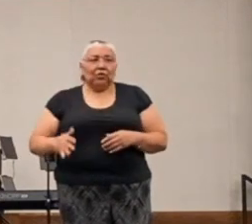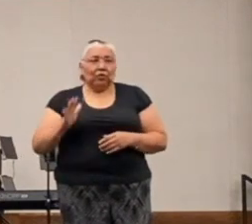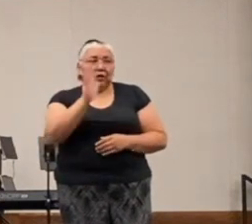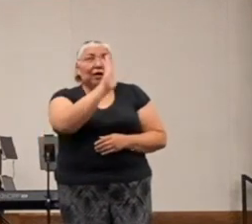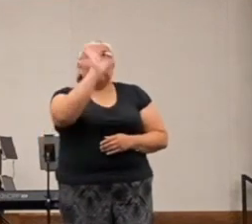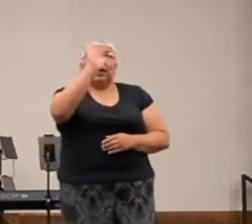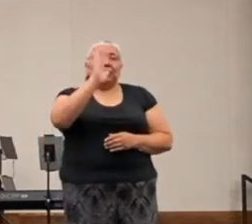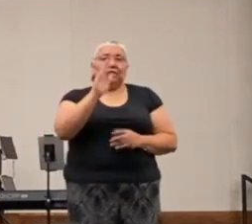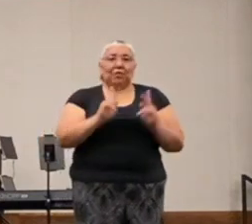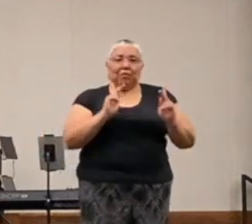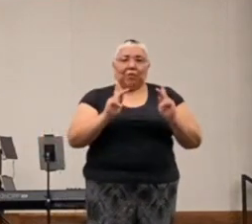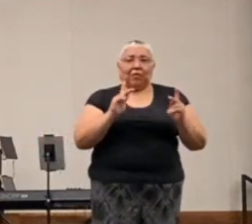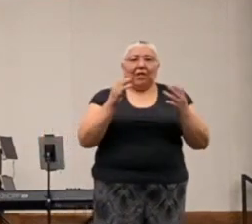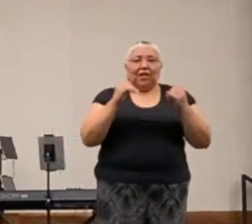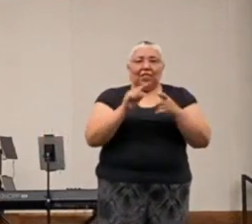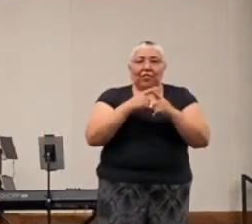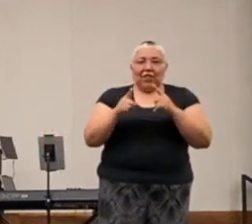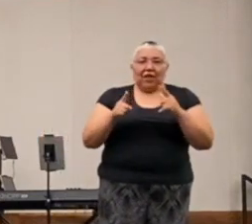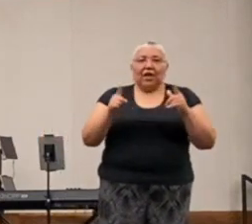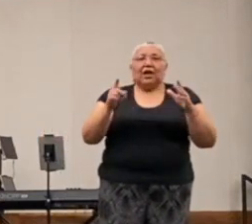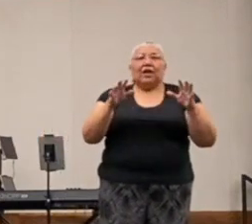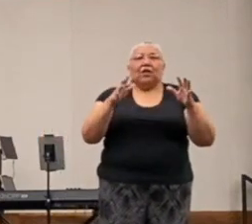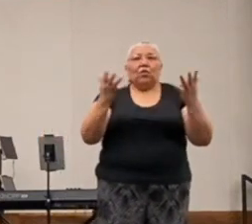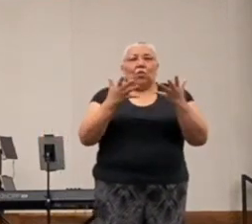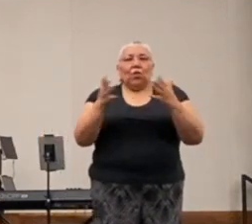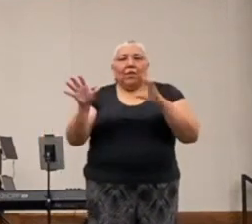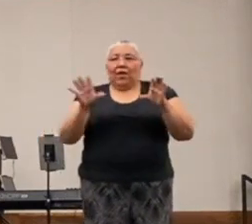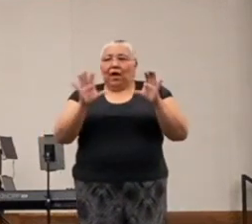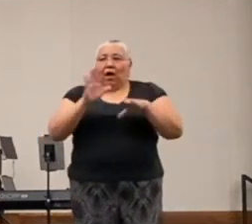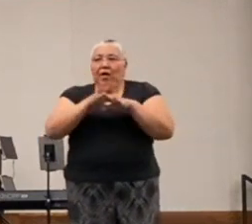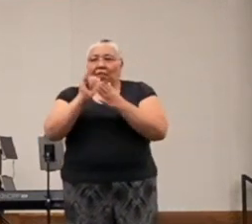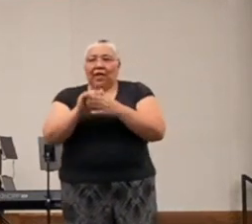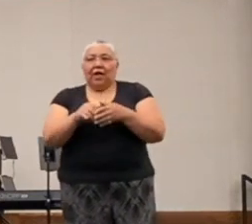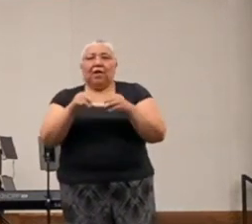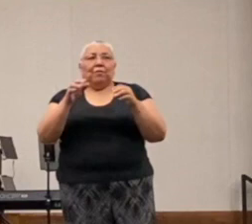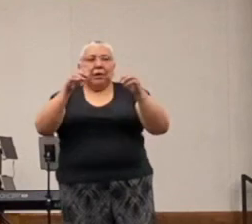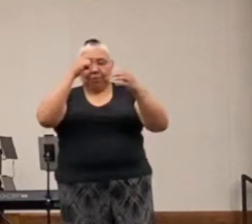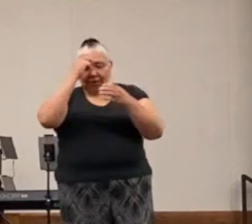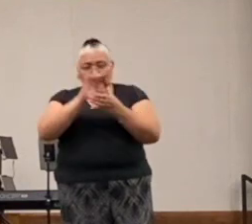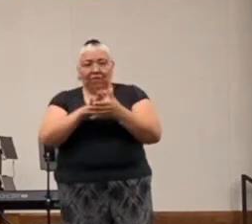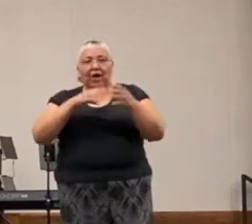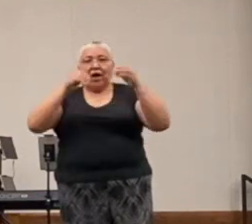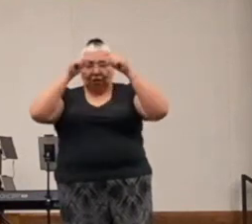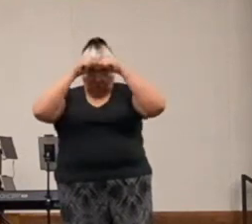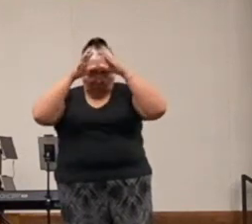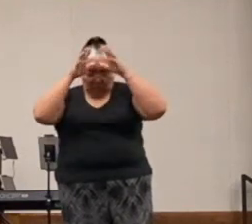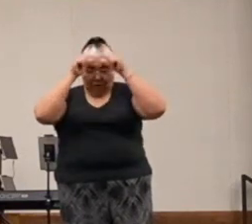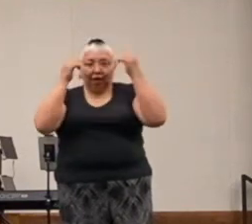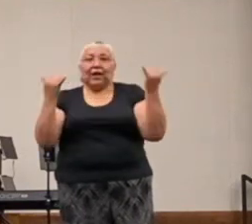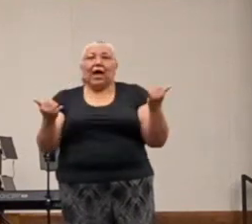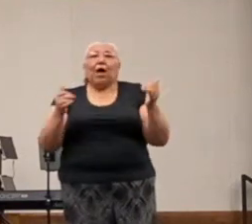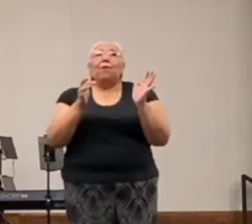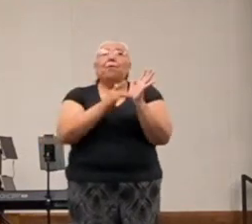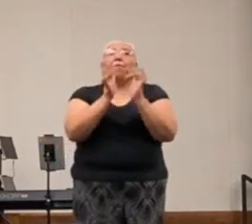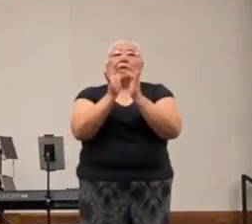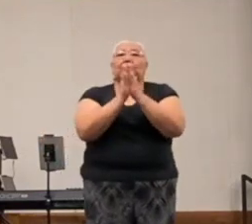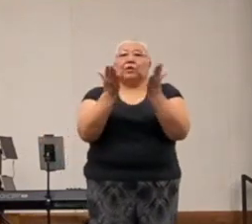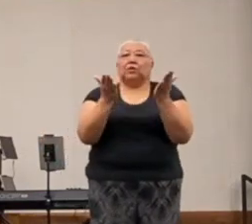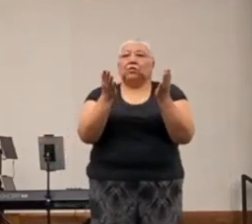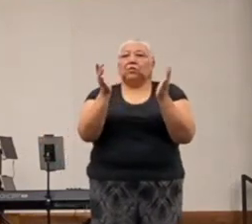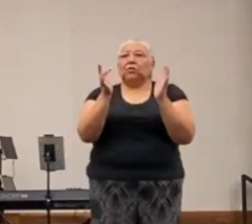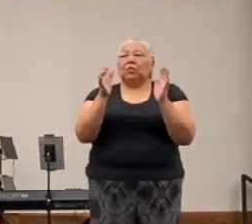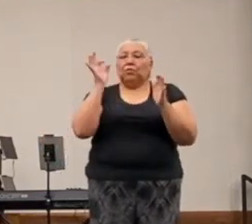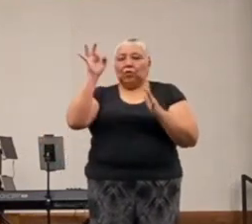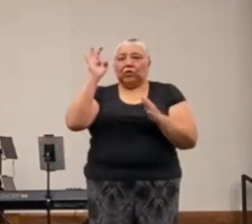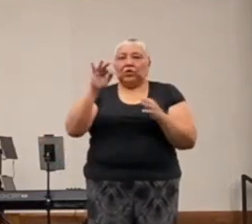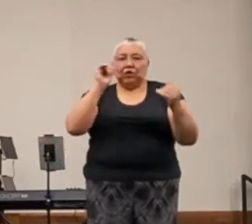to exhort them to act on that by believing and obeying. Biblical preaching confronts us